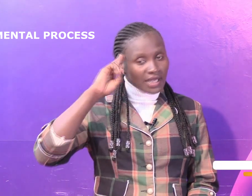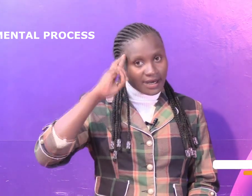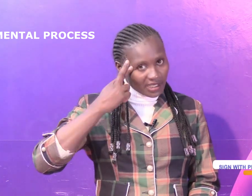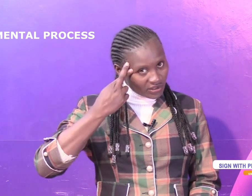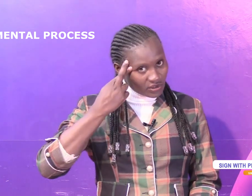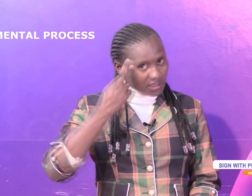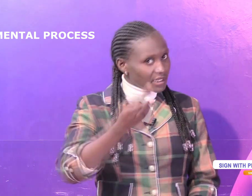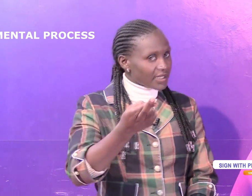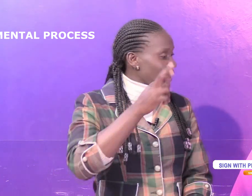It is like here.